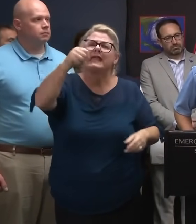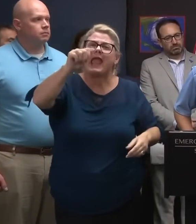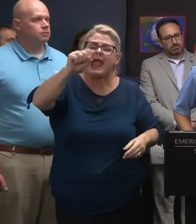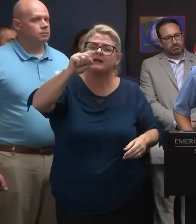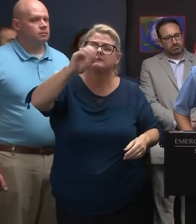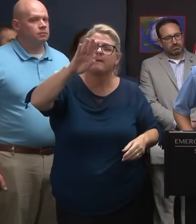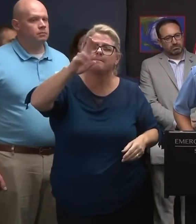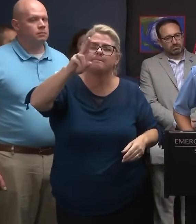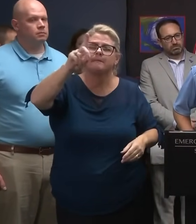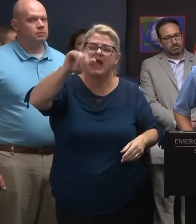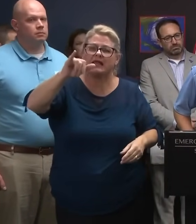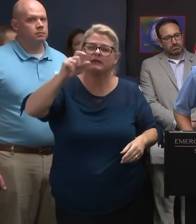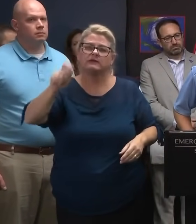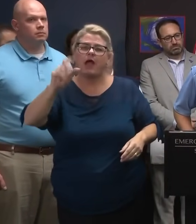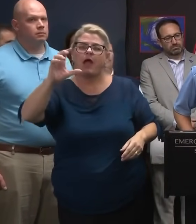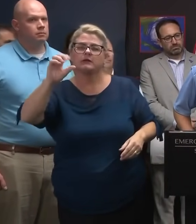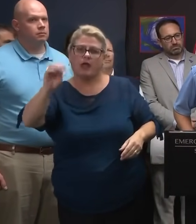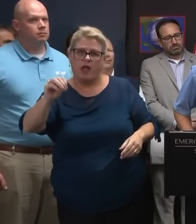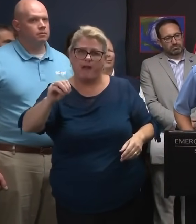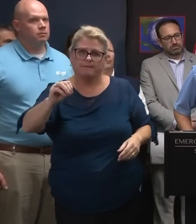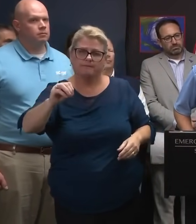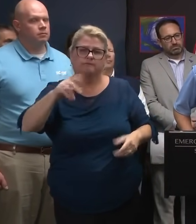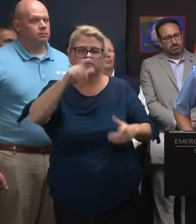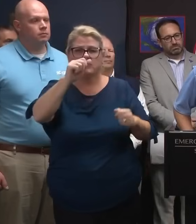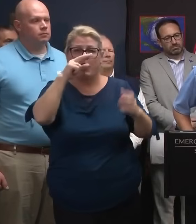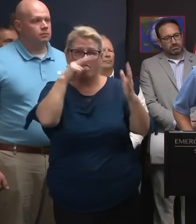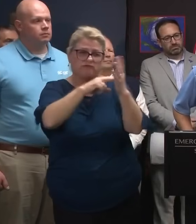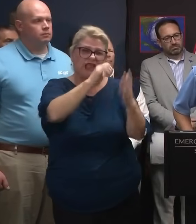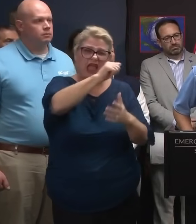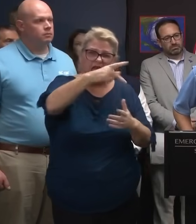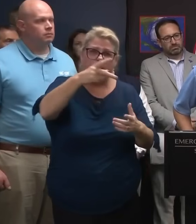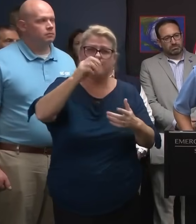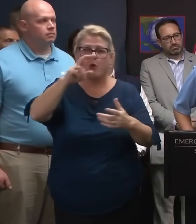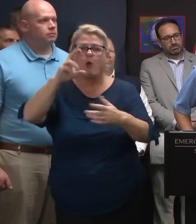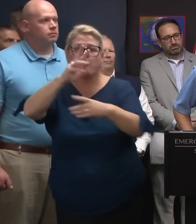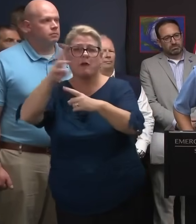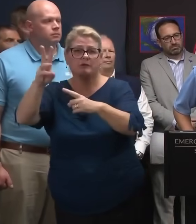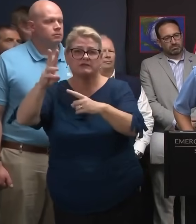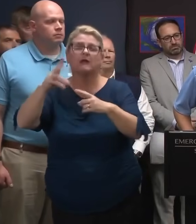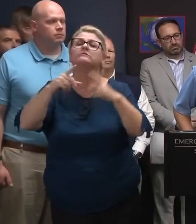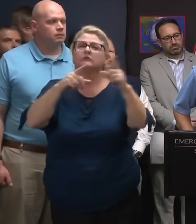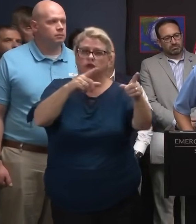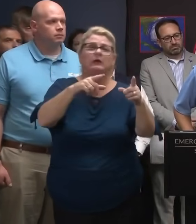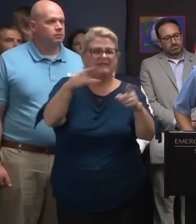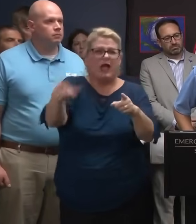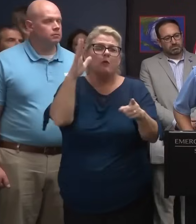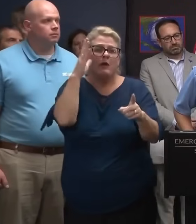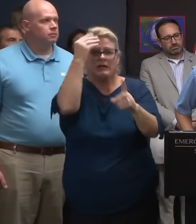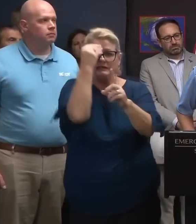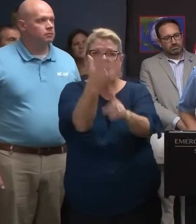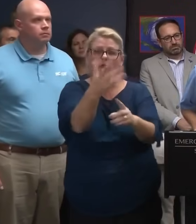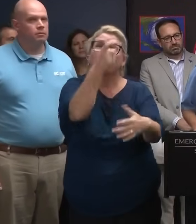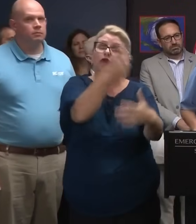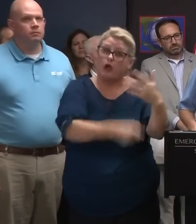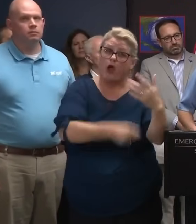You can download the app or get on the website, and it'll indicate to you which gas stations are open and actually indicate the